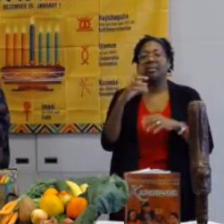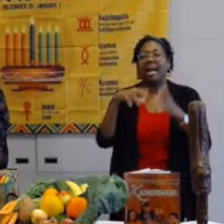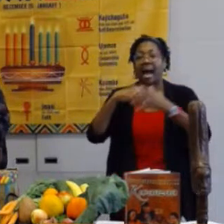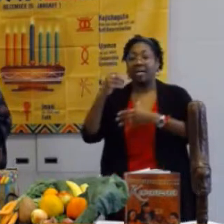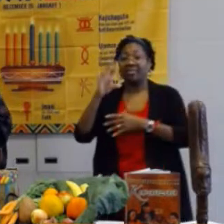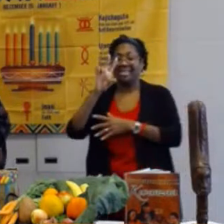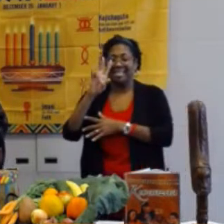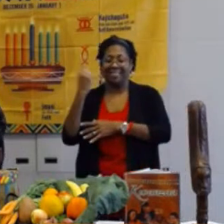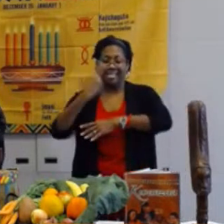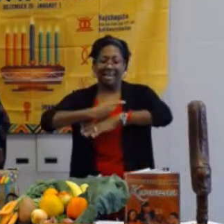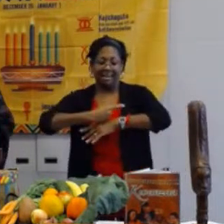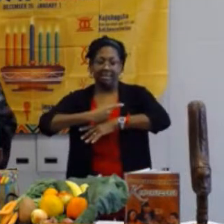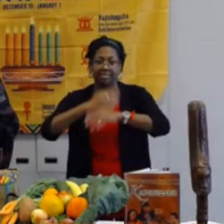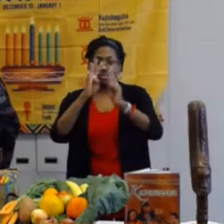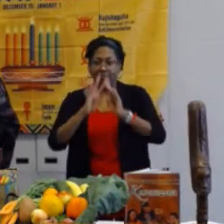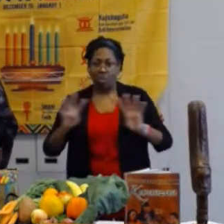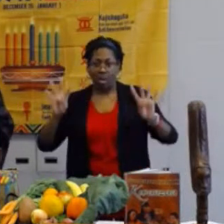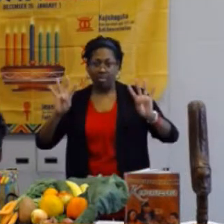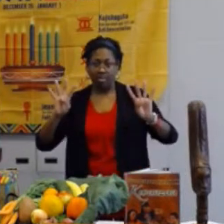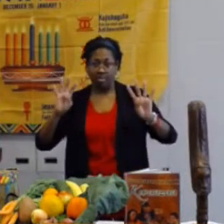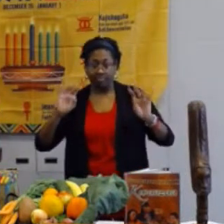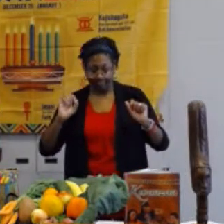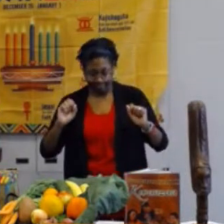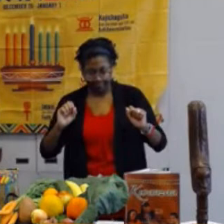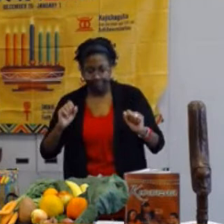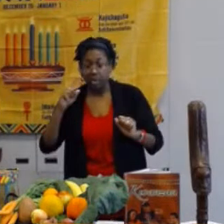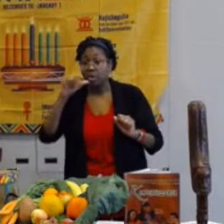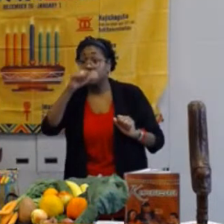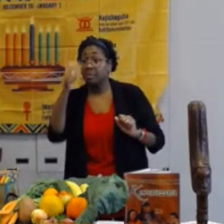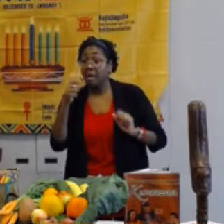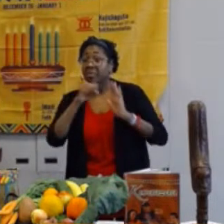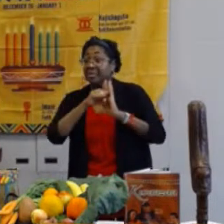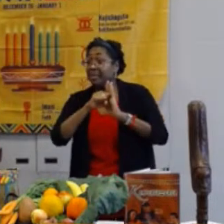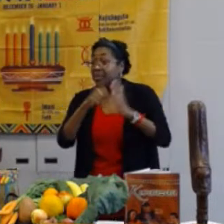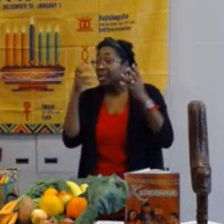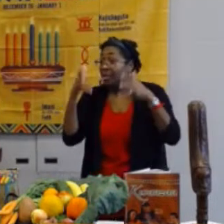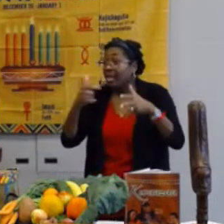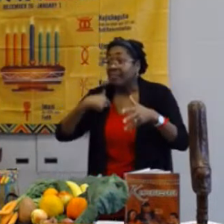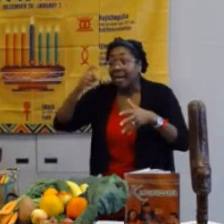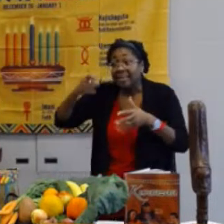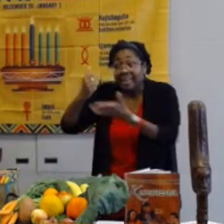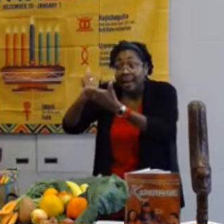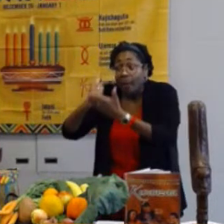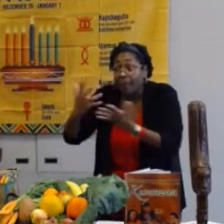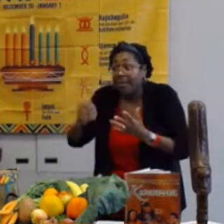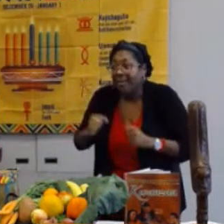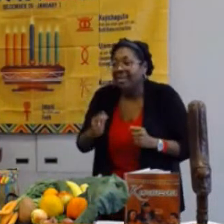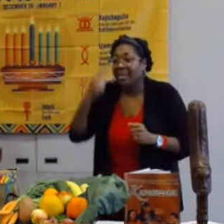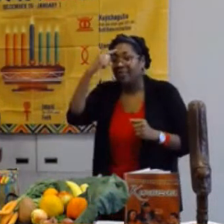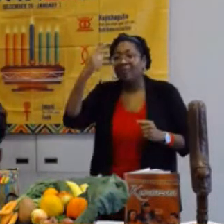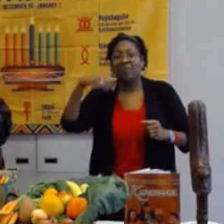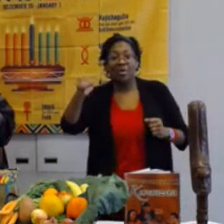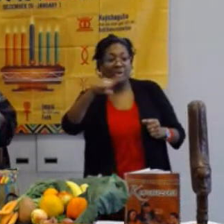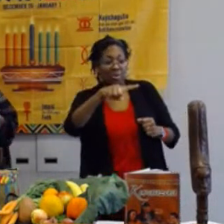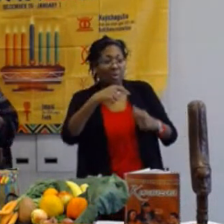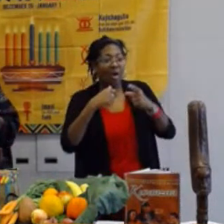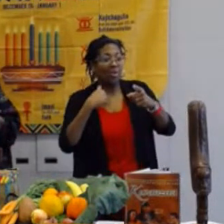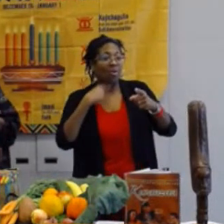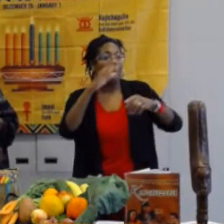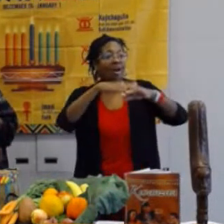back and discuss what each one of these. So there's some other symbols that are left, and I need help. Okay. And for those of you who are joining